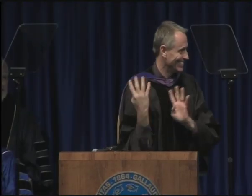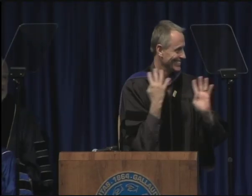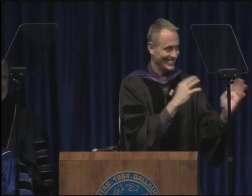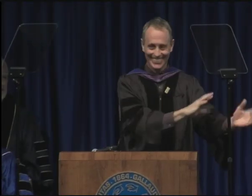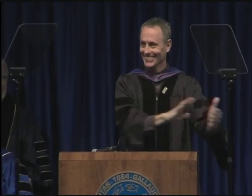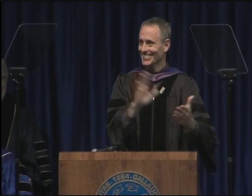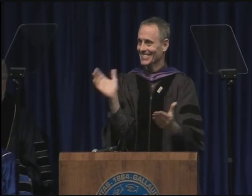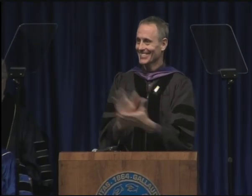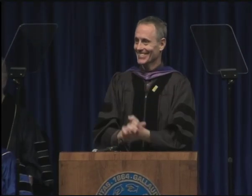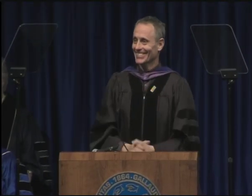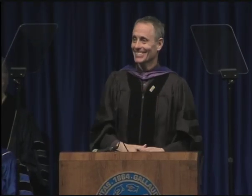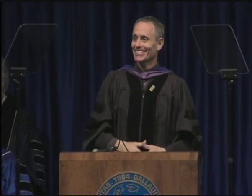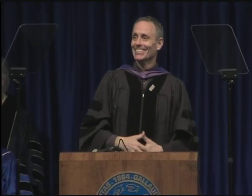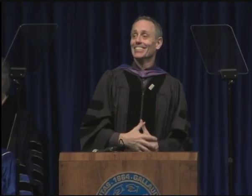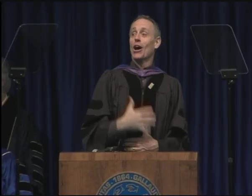And unfortunately not here.